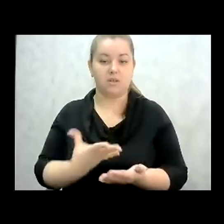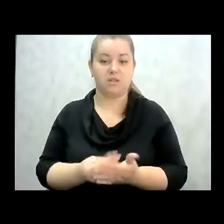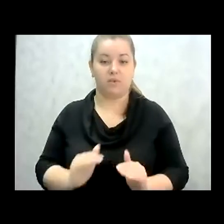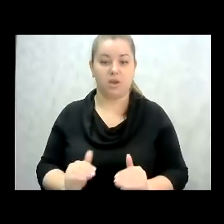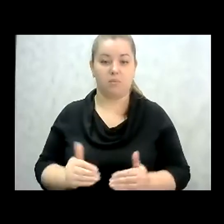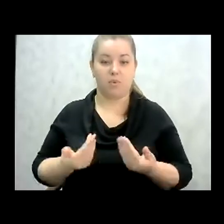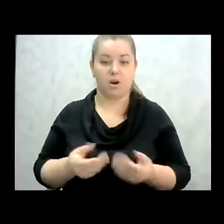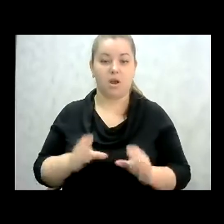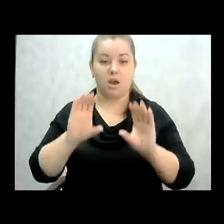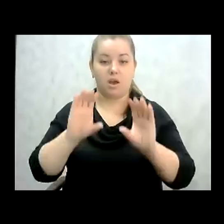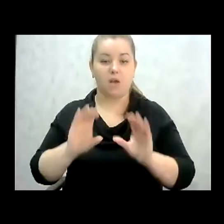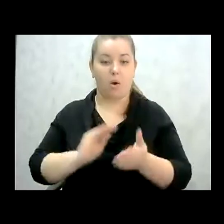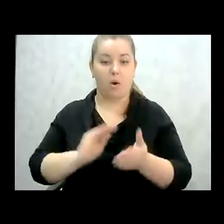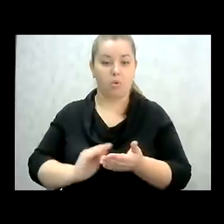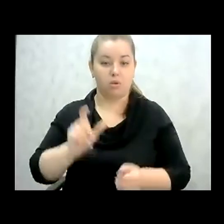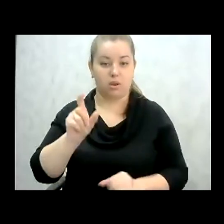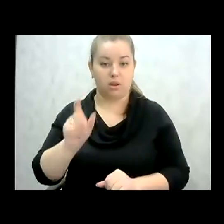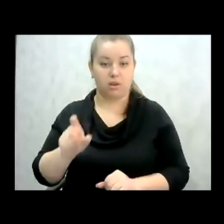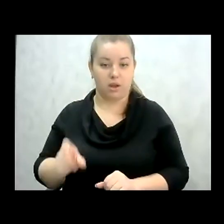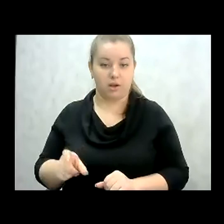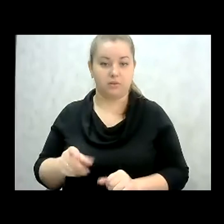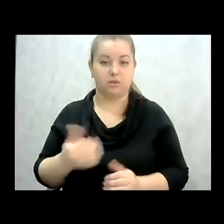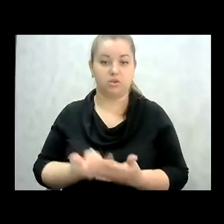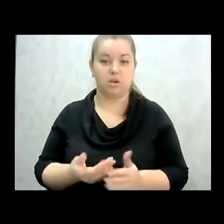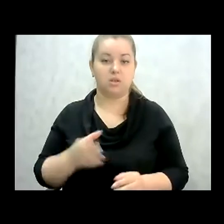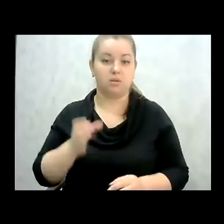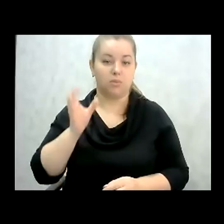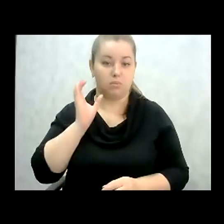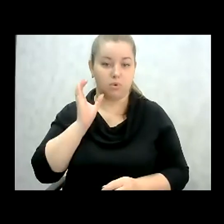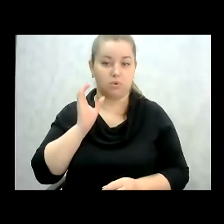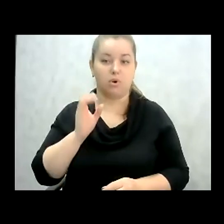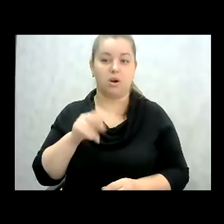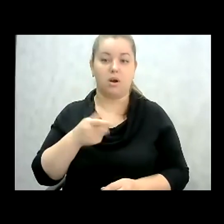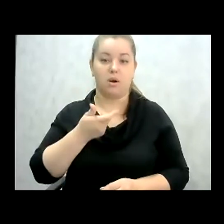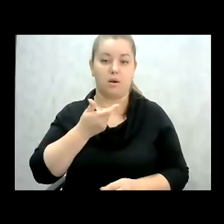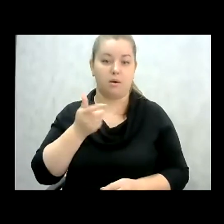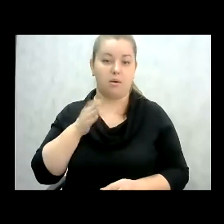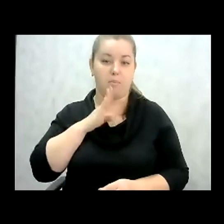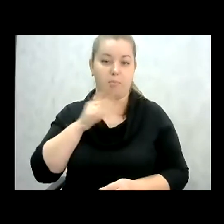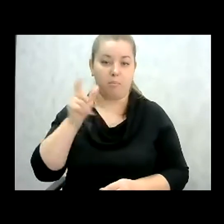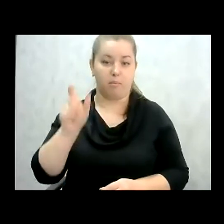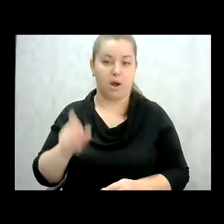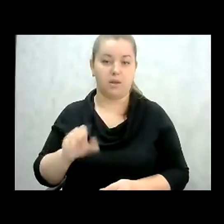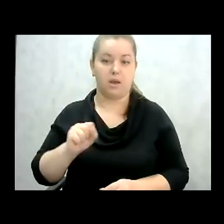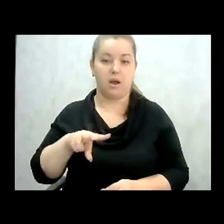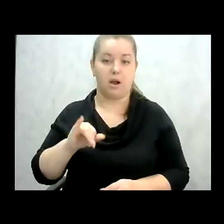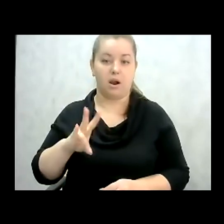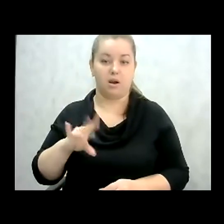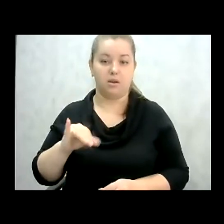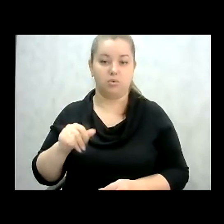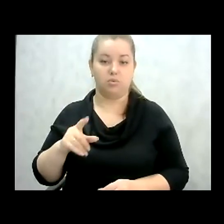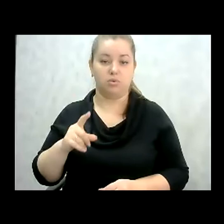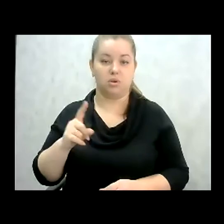of the Rada in this respect. But I also take away from your presentations that you invite participants of